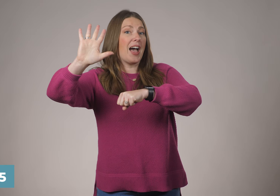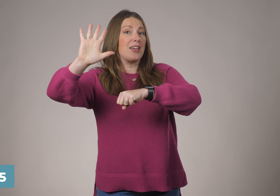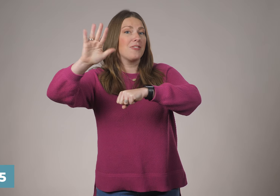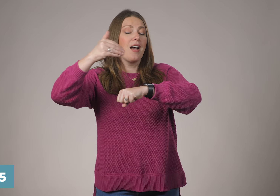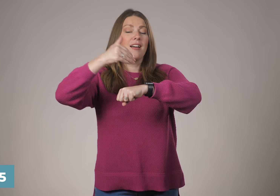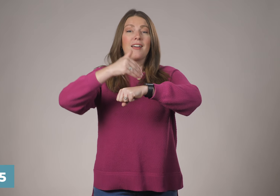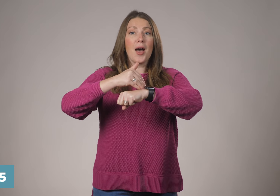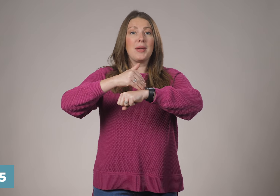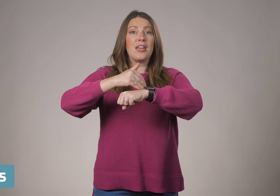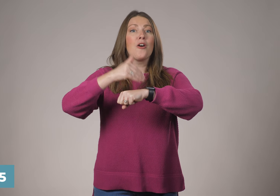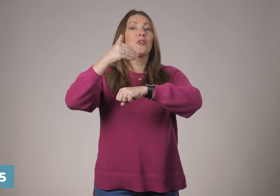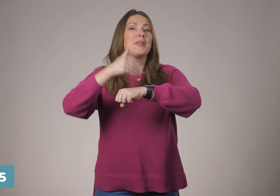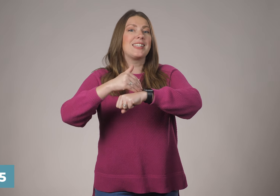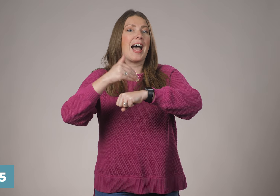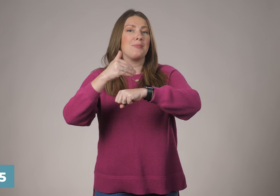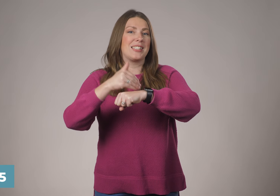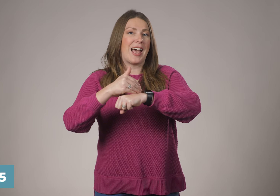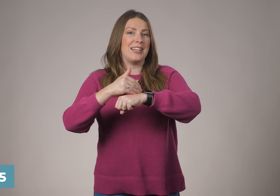5:45, coming from the time sign.